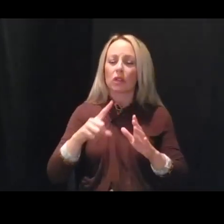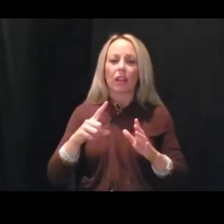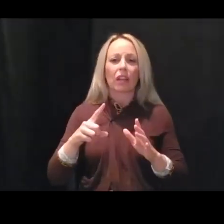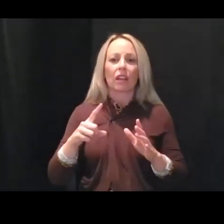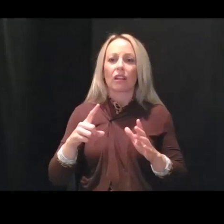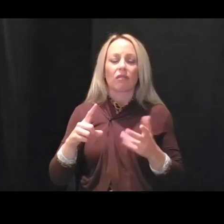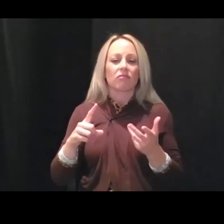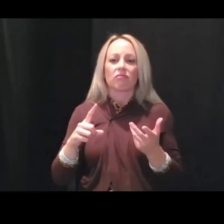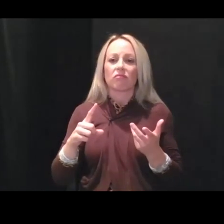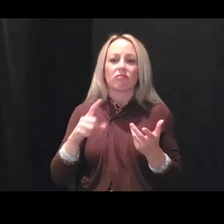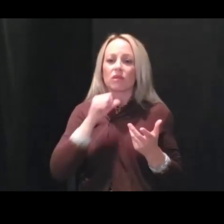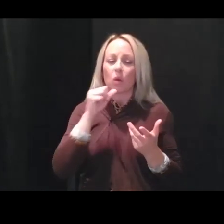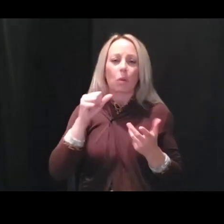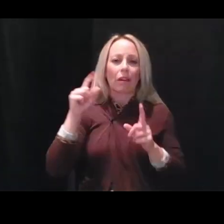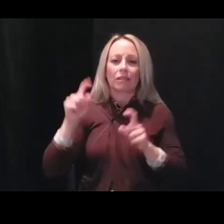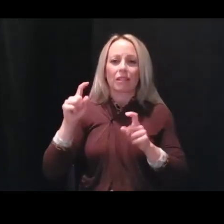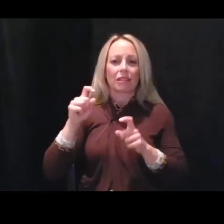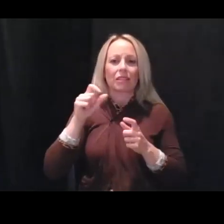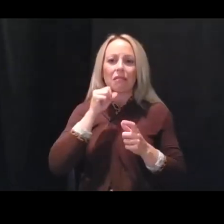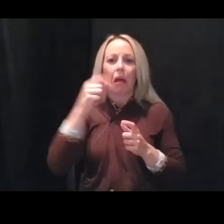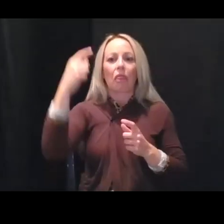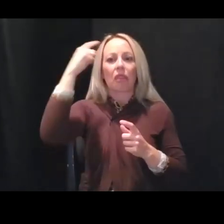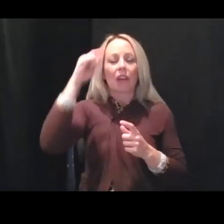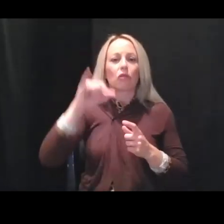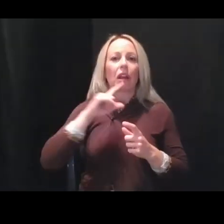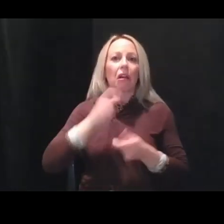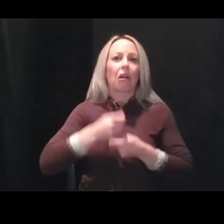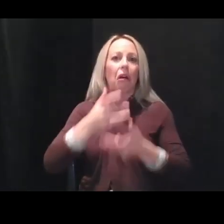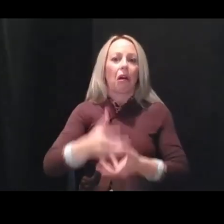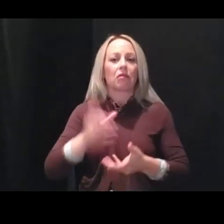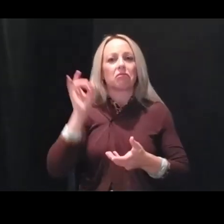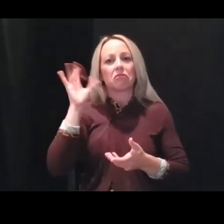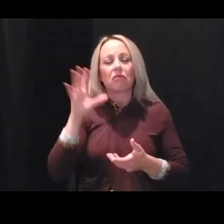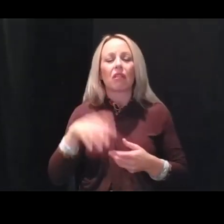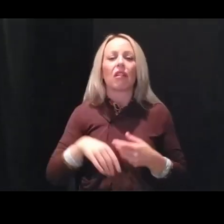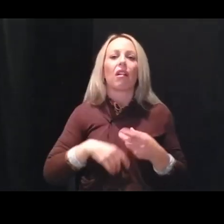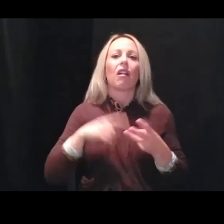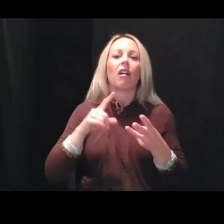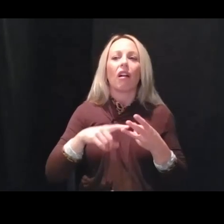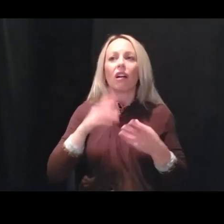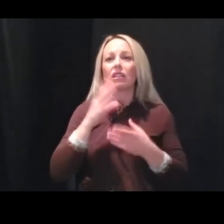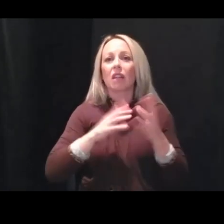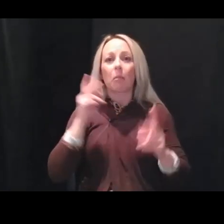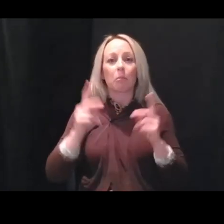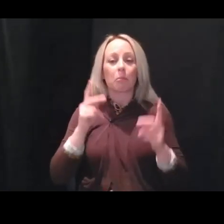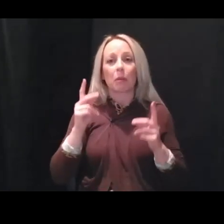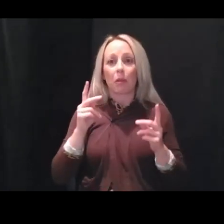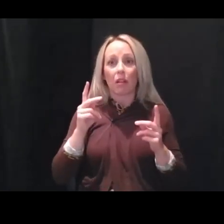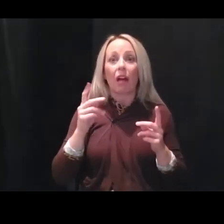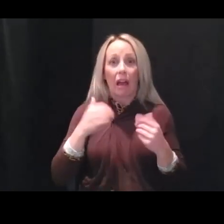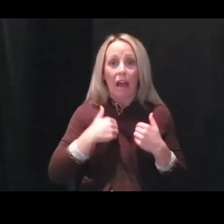and therefore don't get tested. Then still there's a group of individuals that we know have COVID-19 because they have